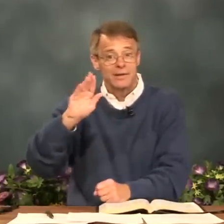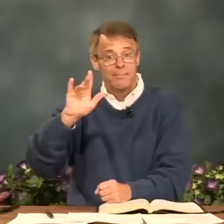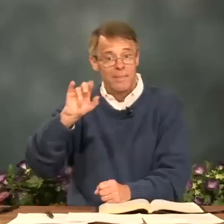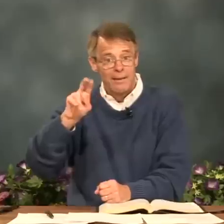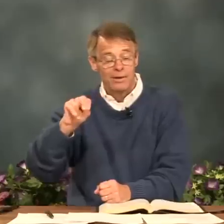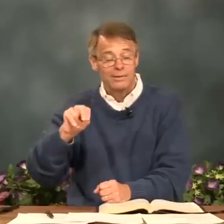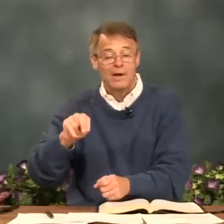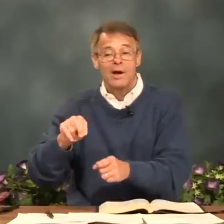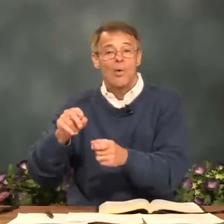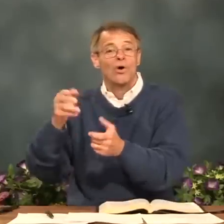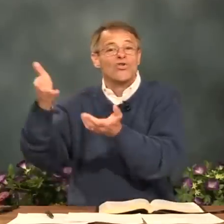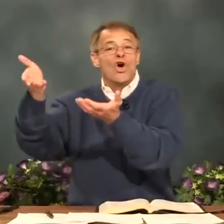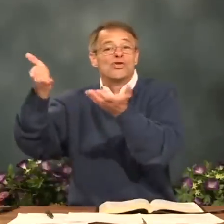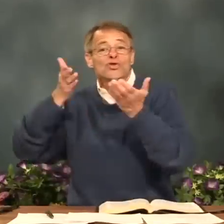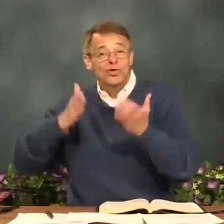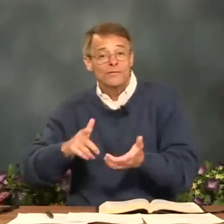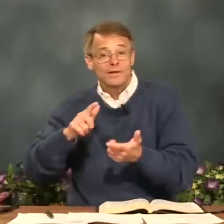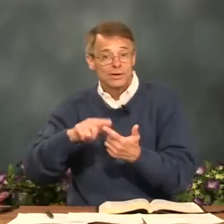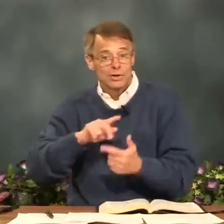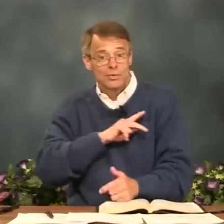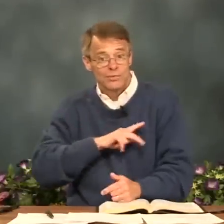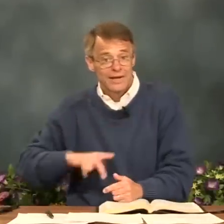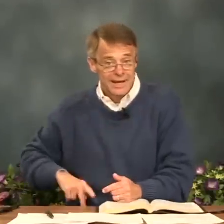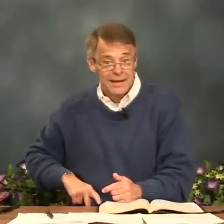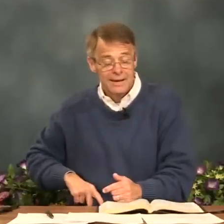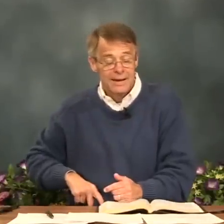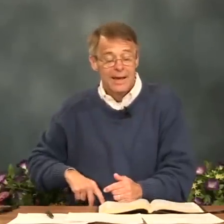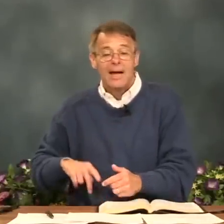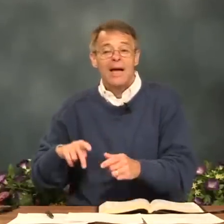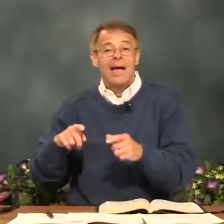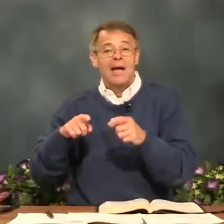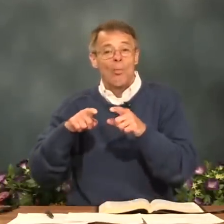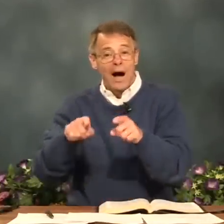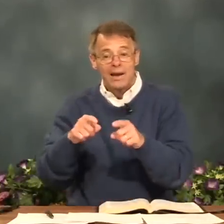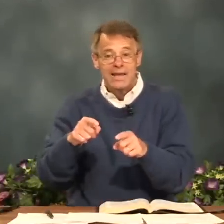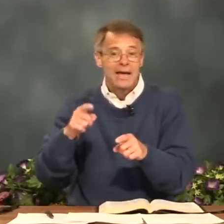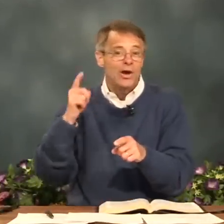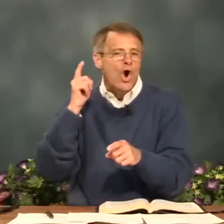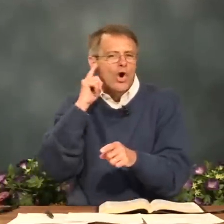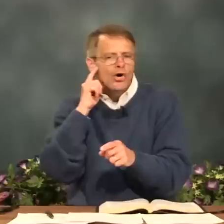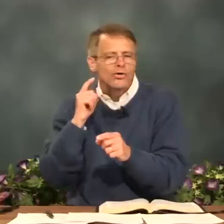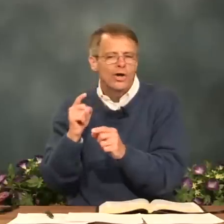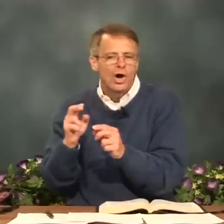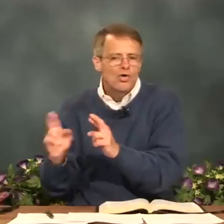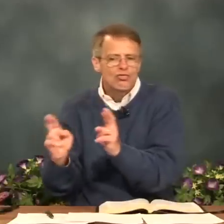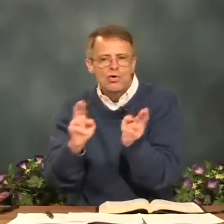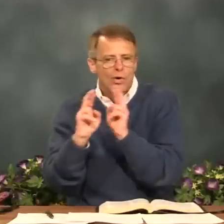into Babylon, was a servant to the king. And while he had heard the